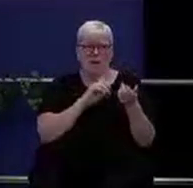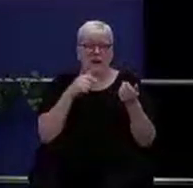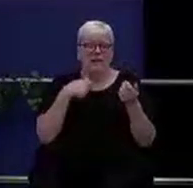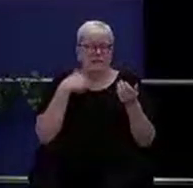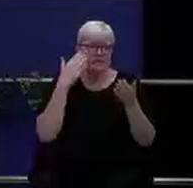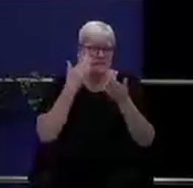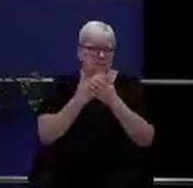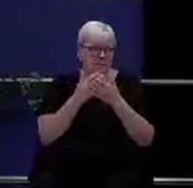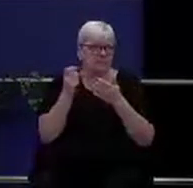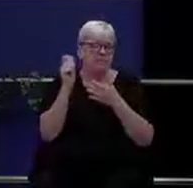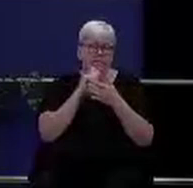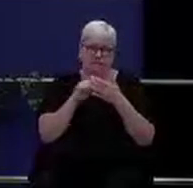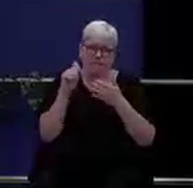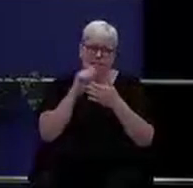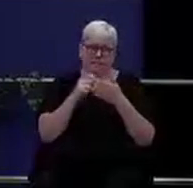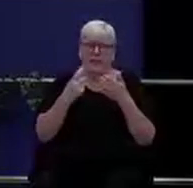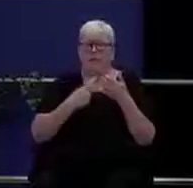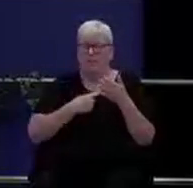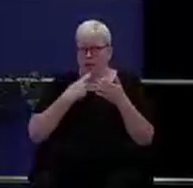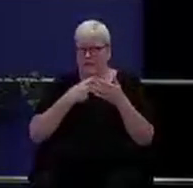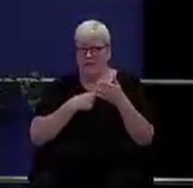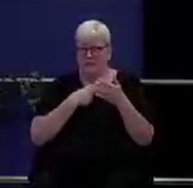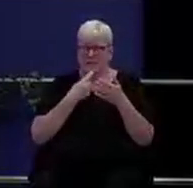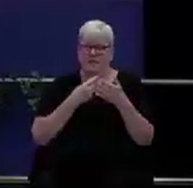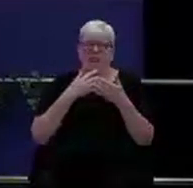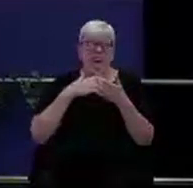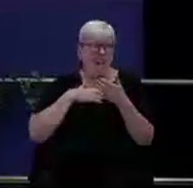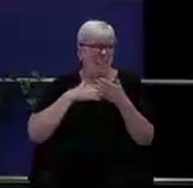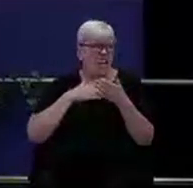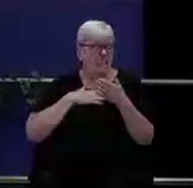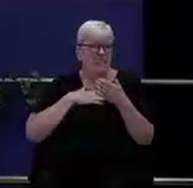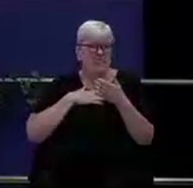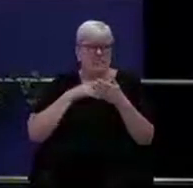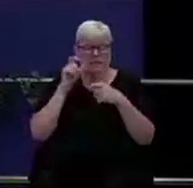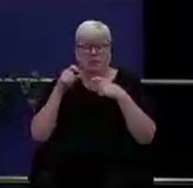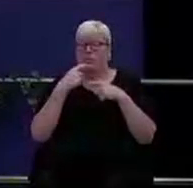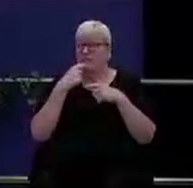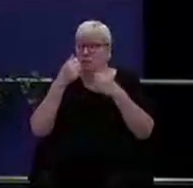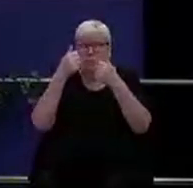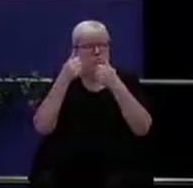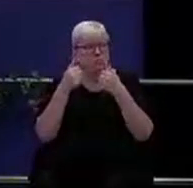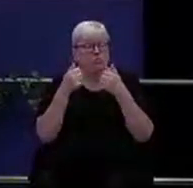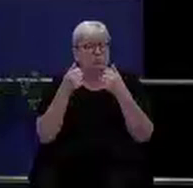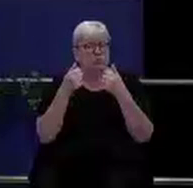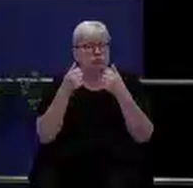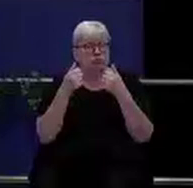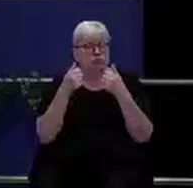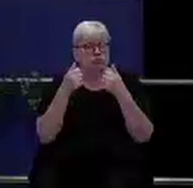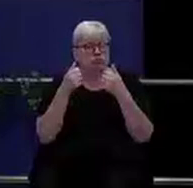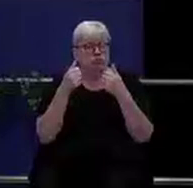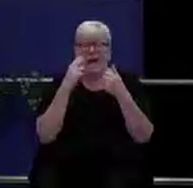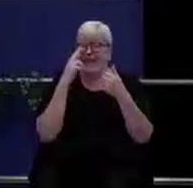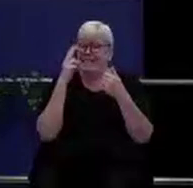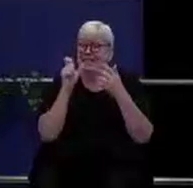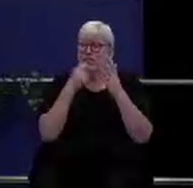I wrote about, you know, I was writing a personal story, I'd like to, people have said, ooh, I look at crows in a different way. And that's,